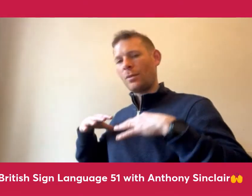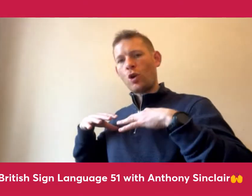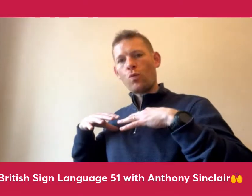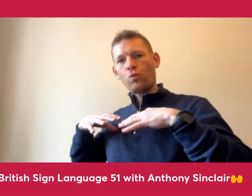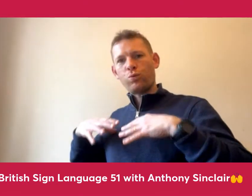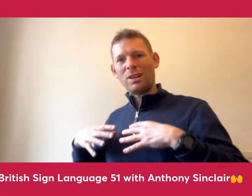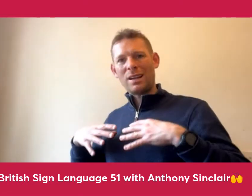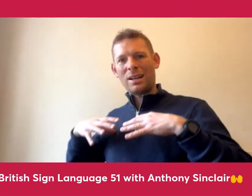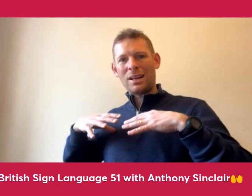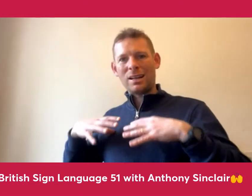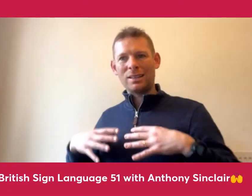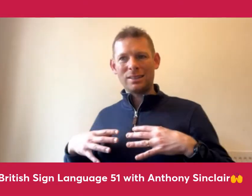relax.